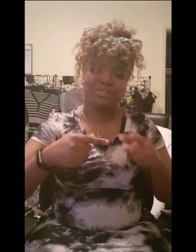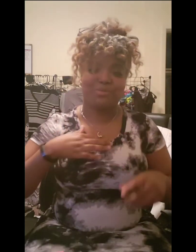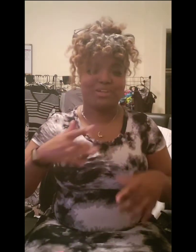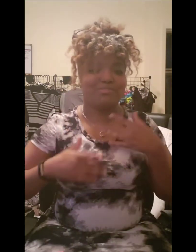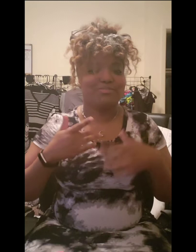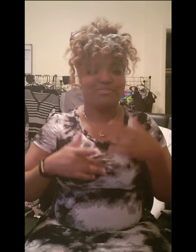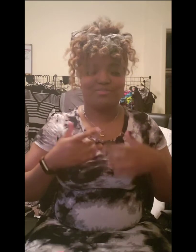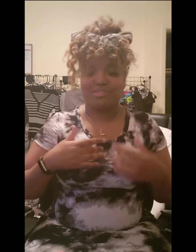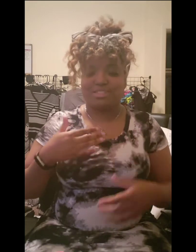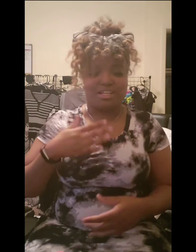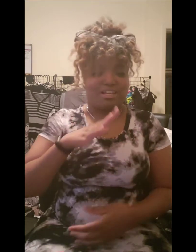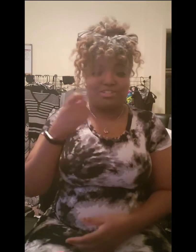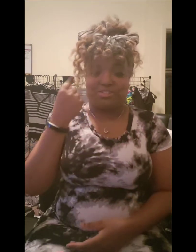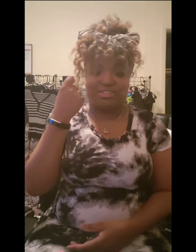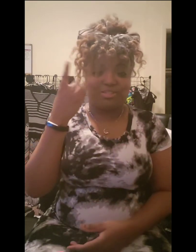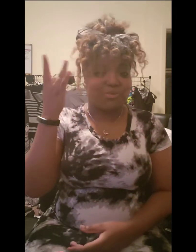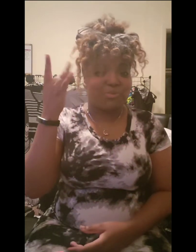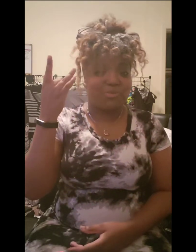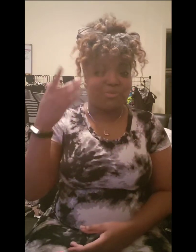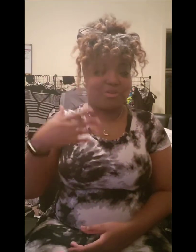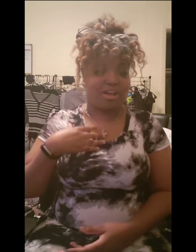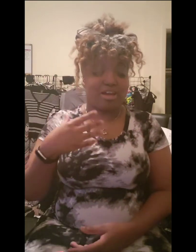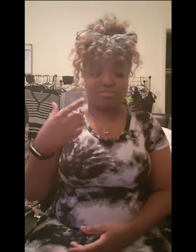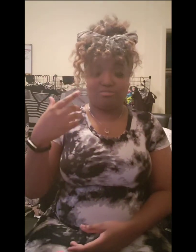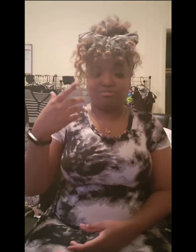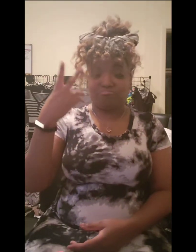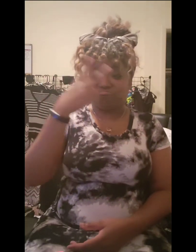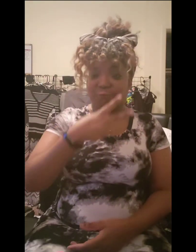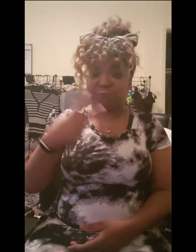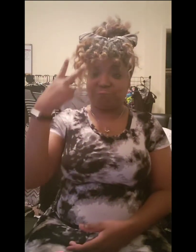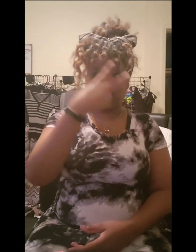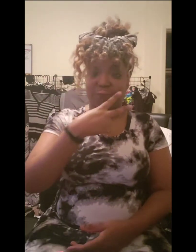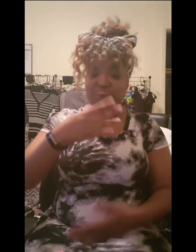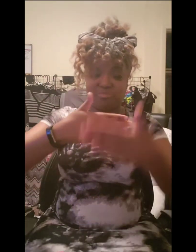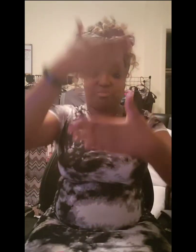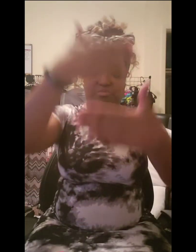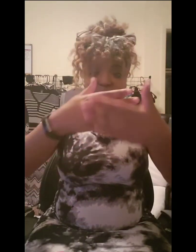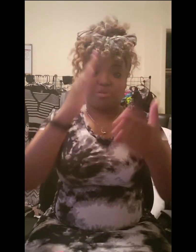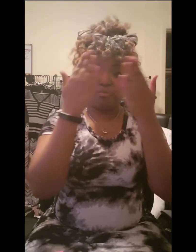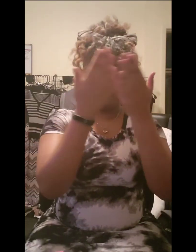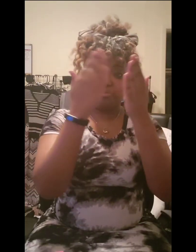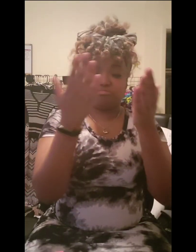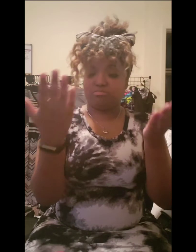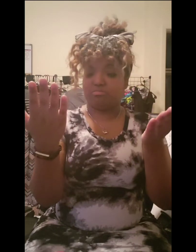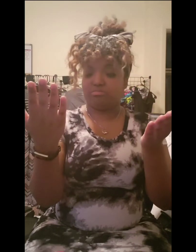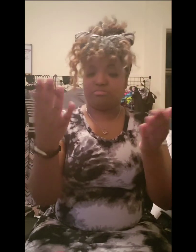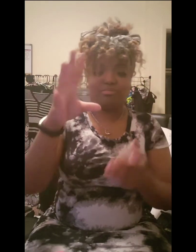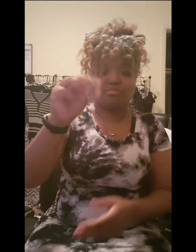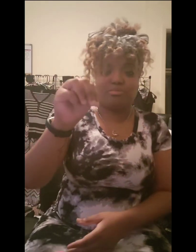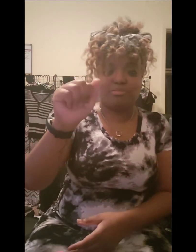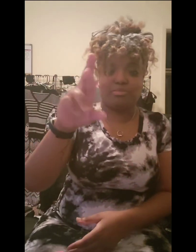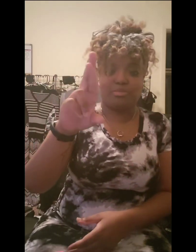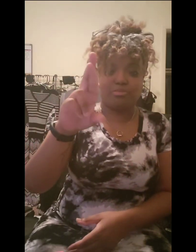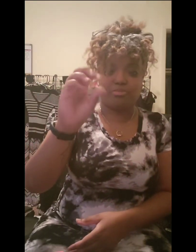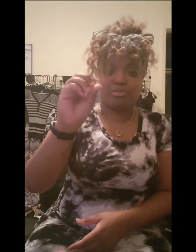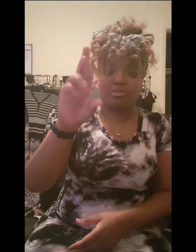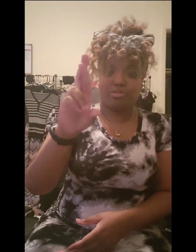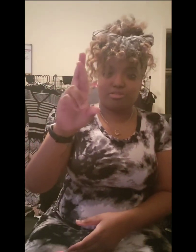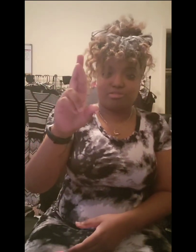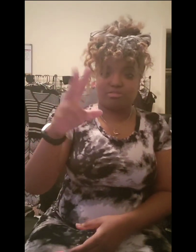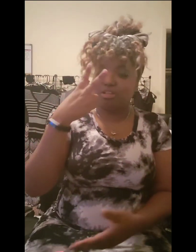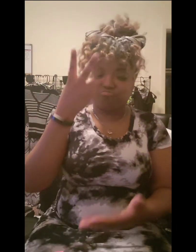sad. People would always hurting my feelings, and I didn't know why. I would sit in the mirror and I would look at myself,